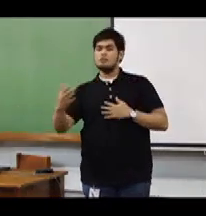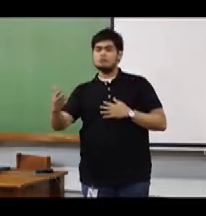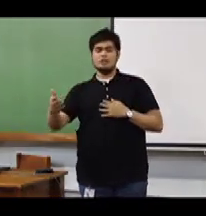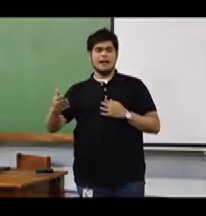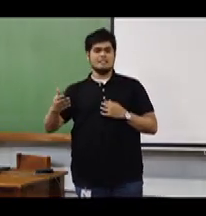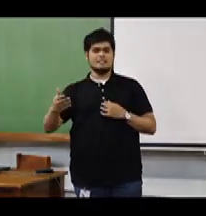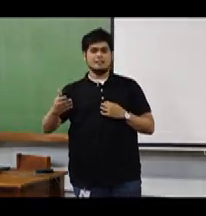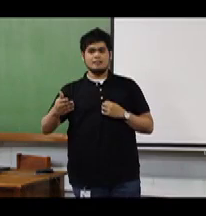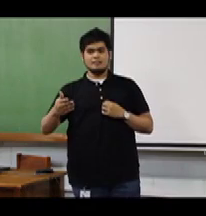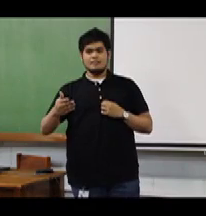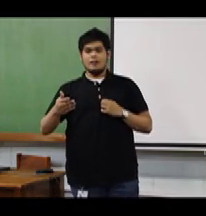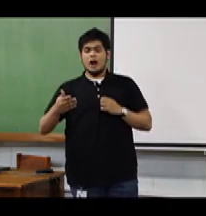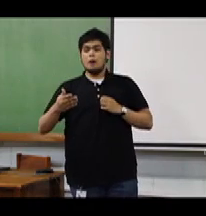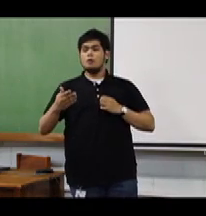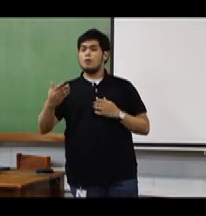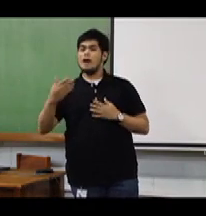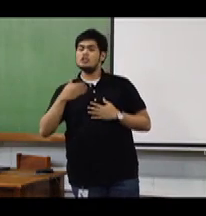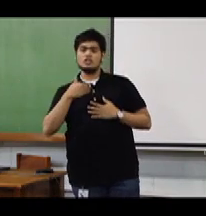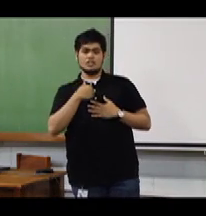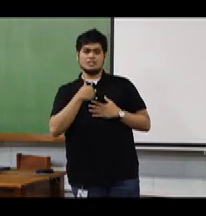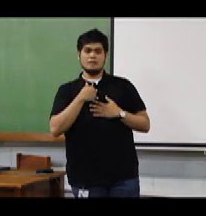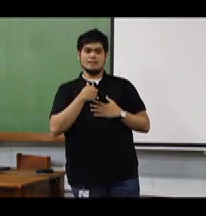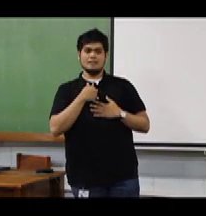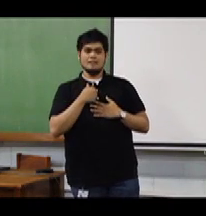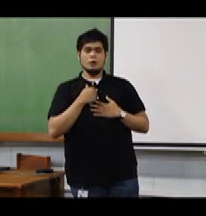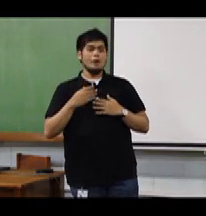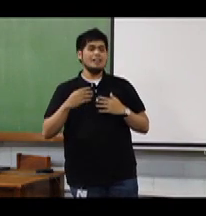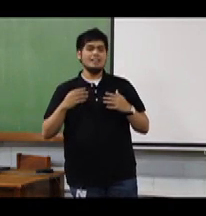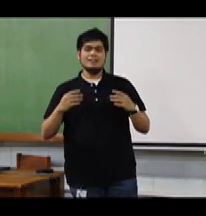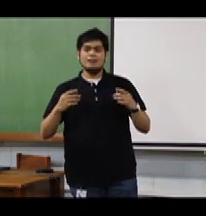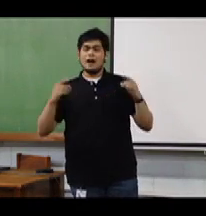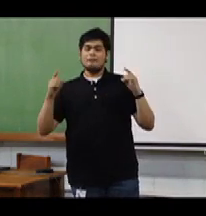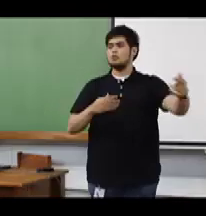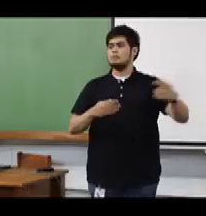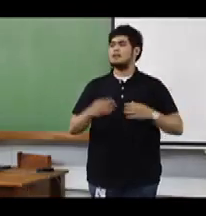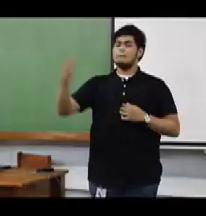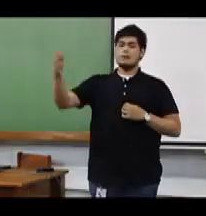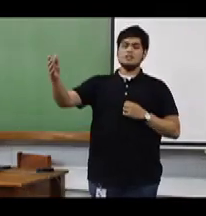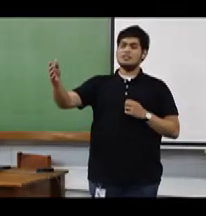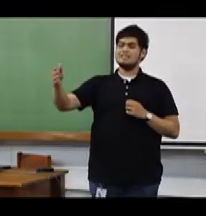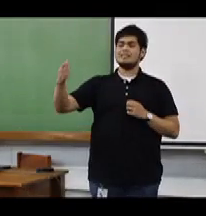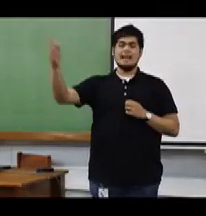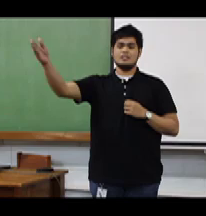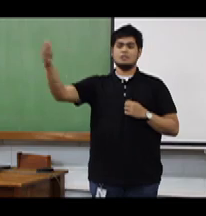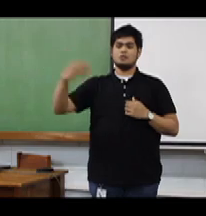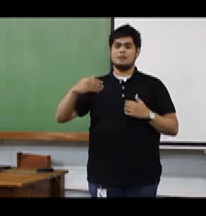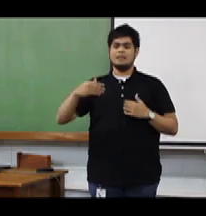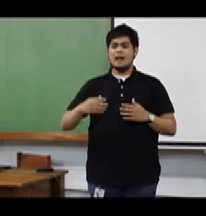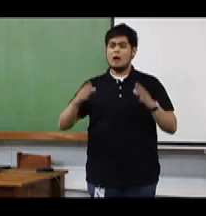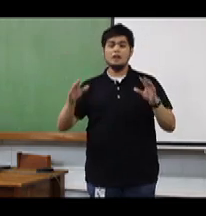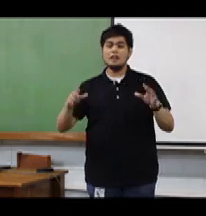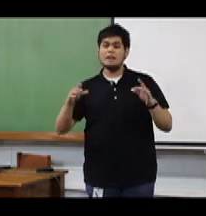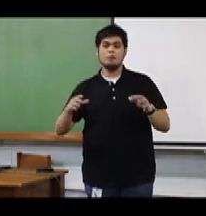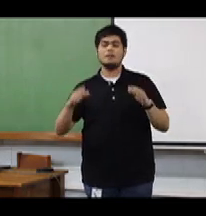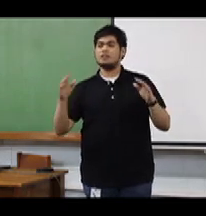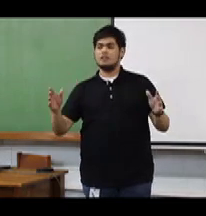to you guys of why you should trust me. Well, to me, because of the trust that Cassie showed to me, I wouldn't be here without her